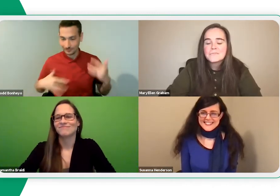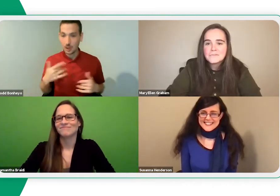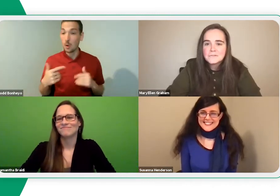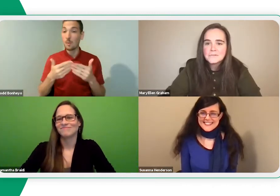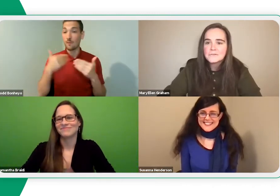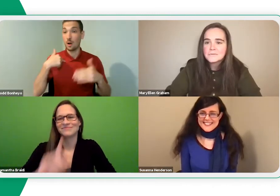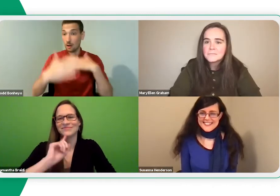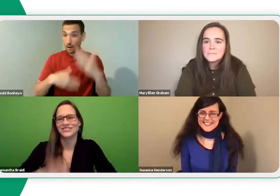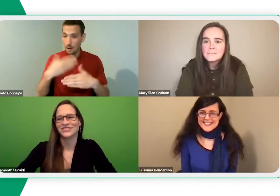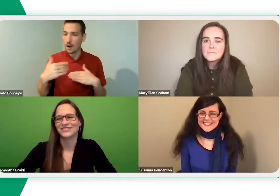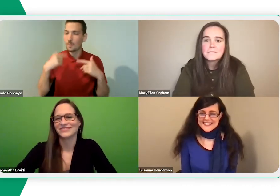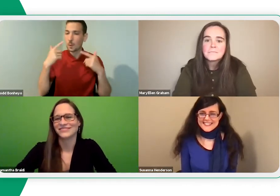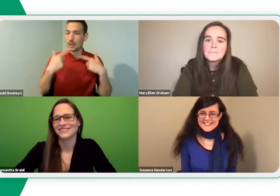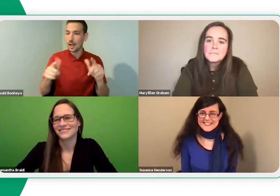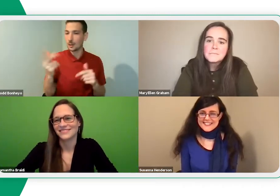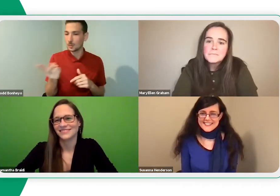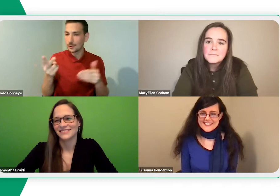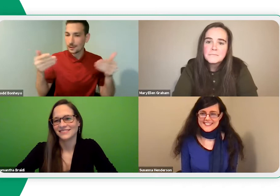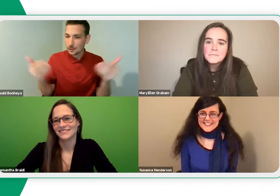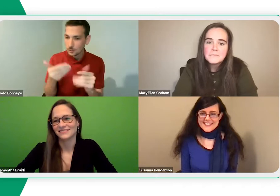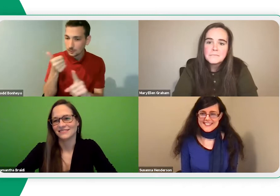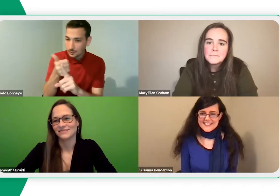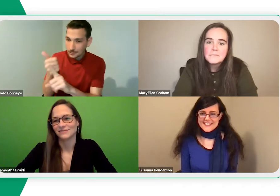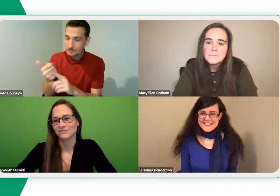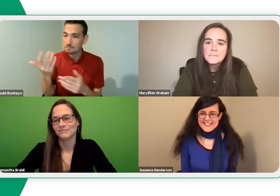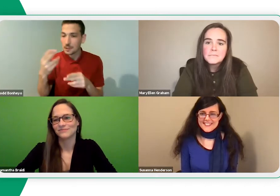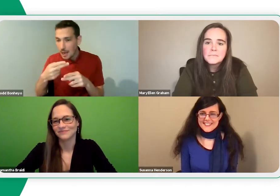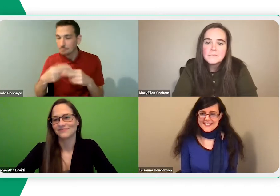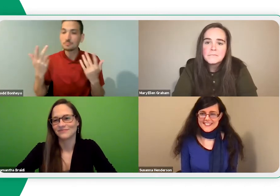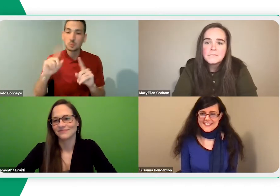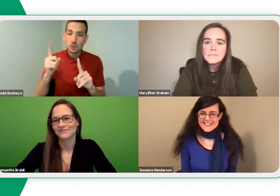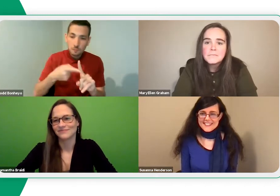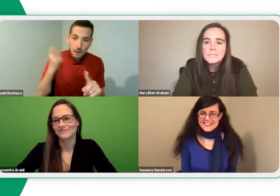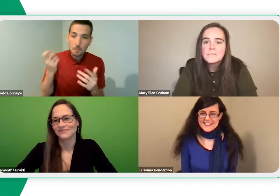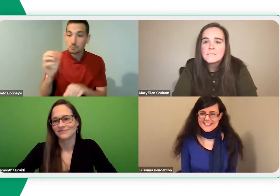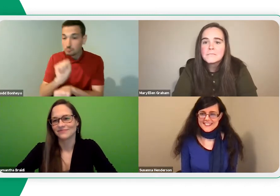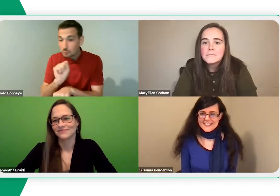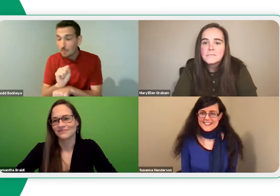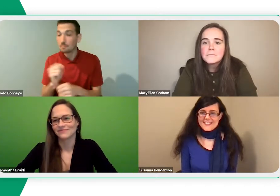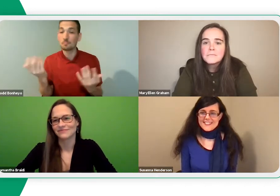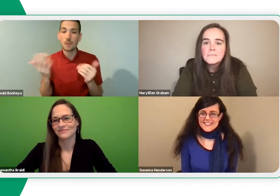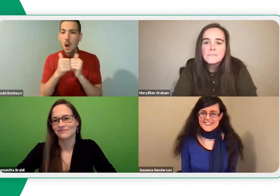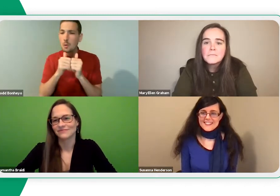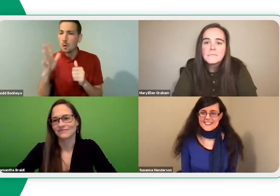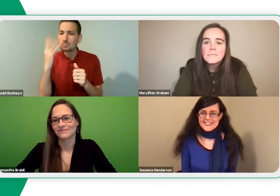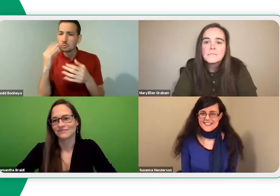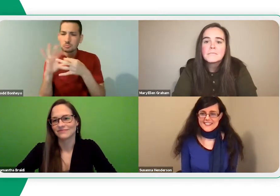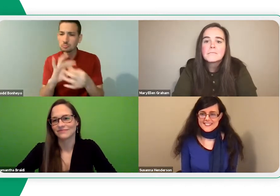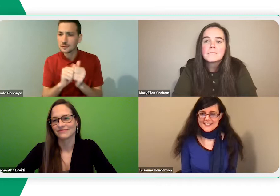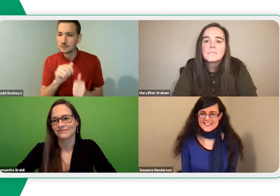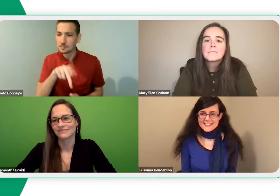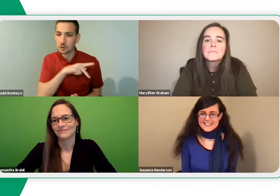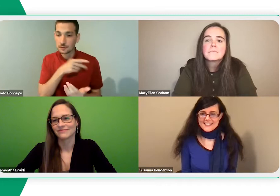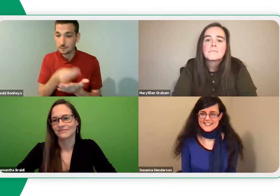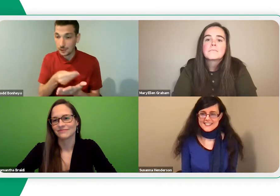Thank you so much for joining us. We're so excited to have you here. Before we go on, I want to let the two of you introduce yourselves, your name, where you're from, what your